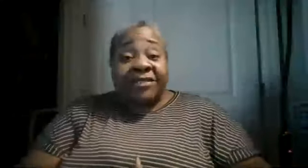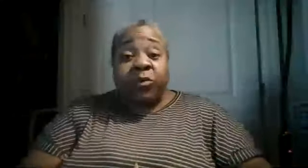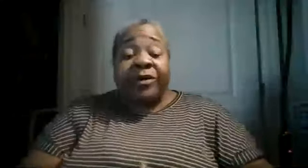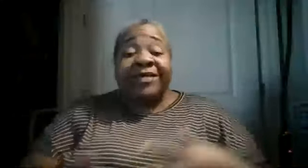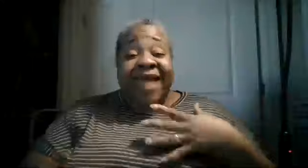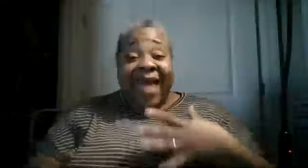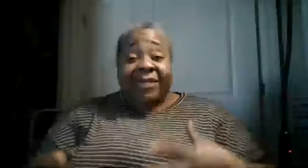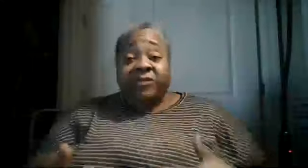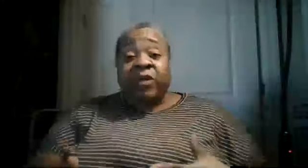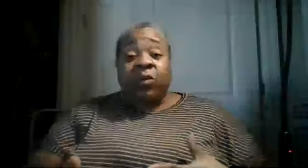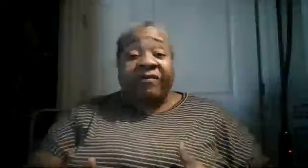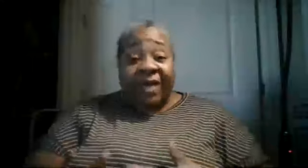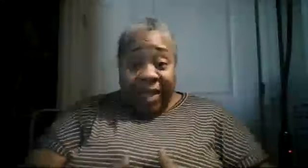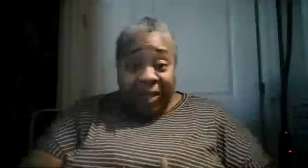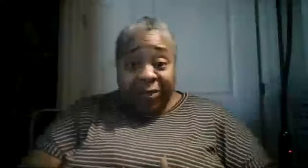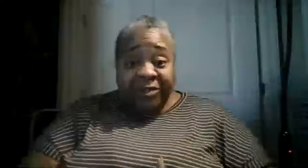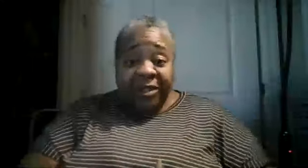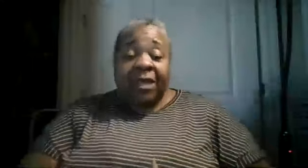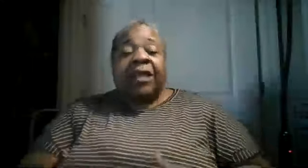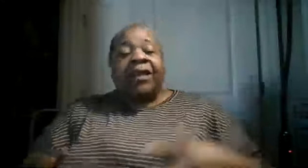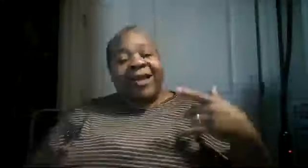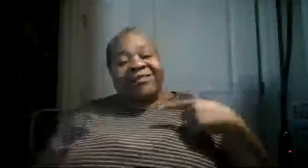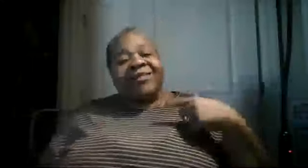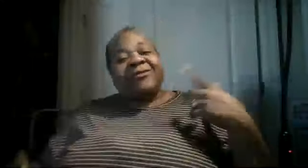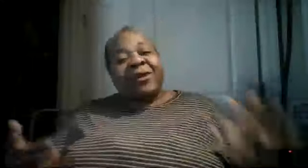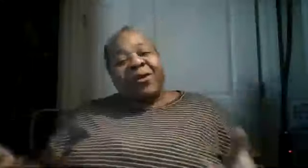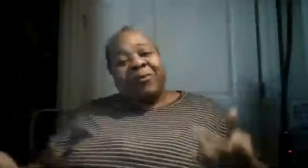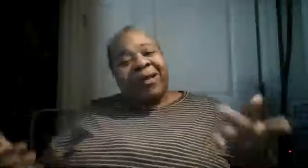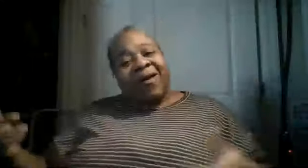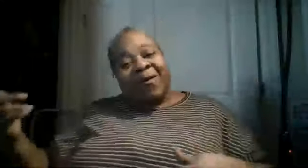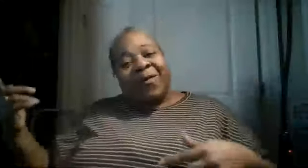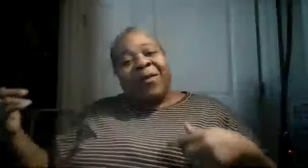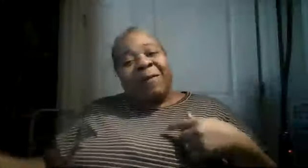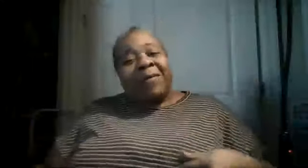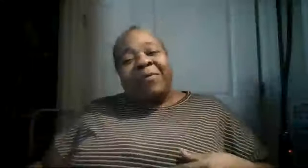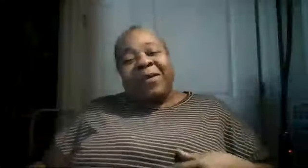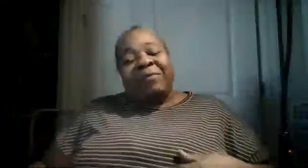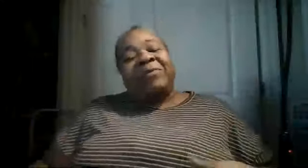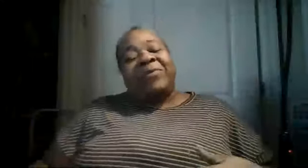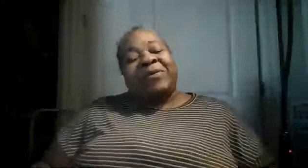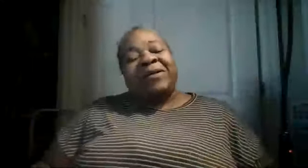word is actually one of our colors. Like I said, you heard me call my baby boy